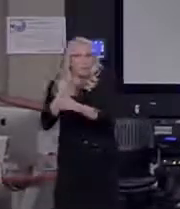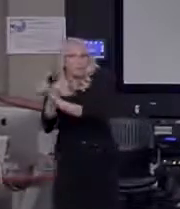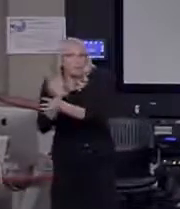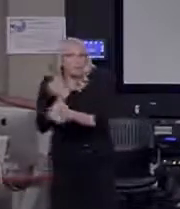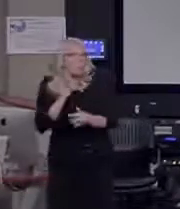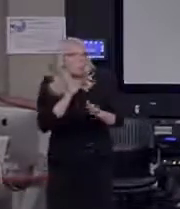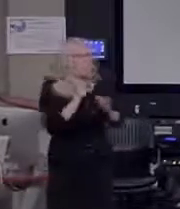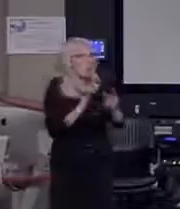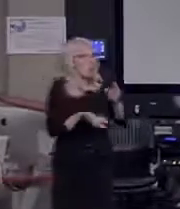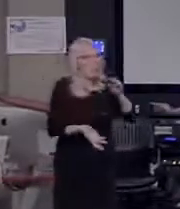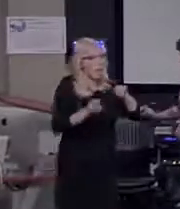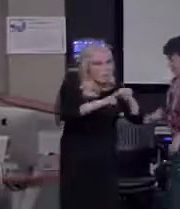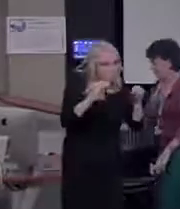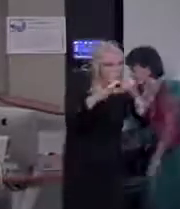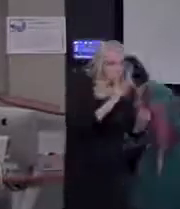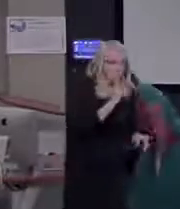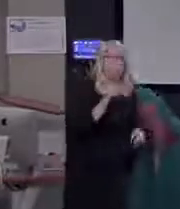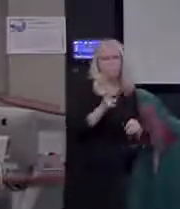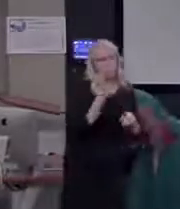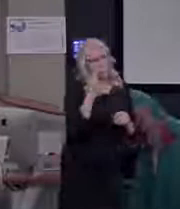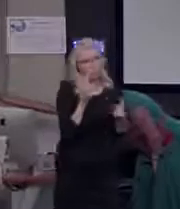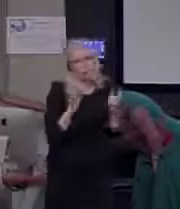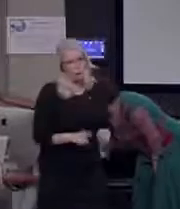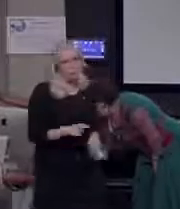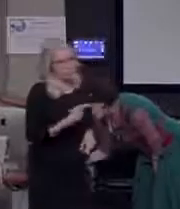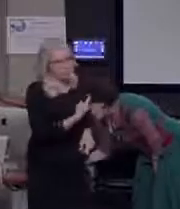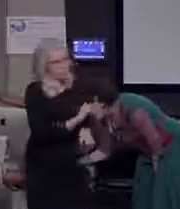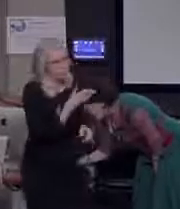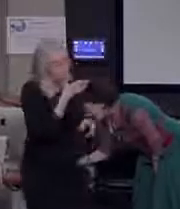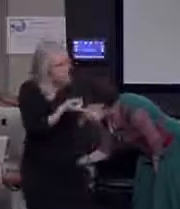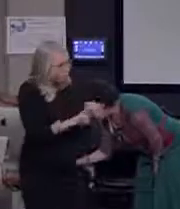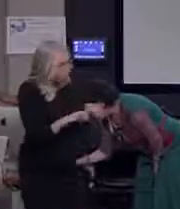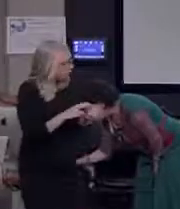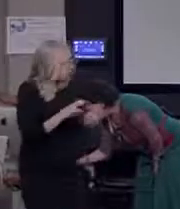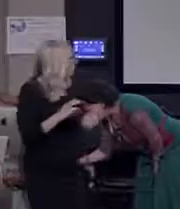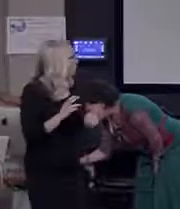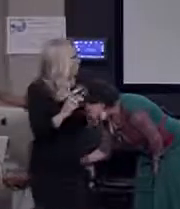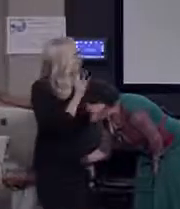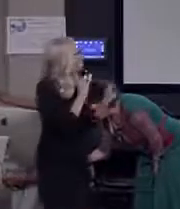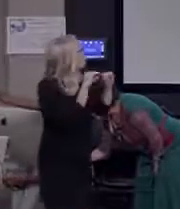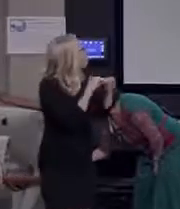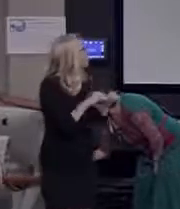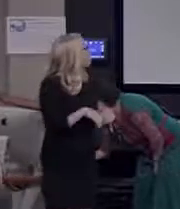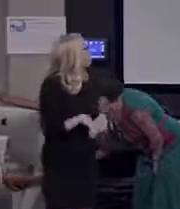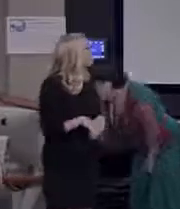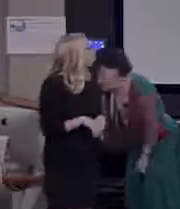but you gotta see this. This is real tape.